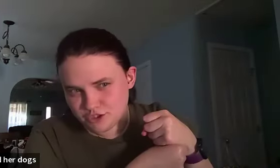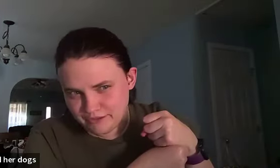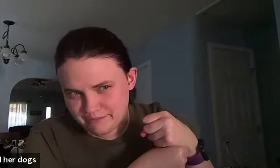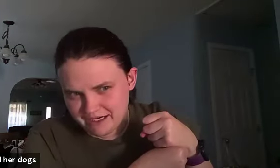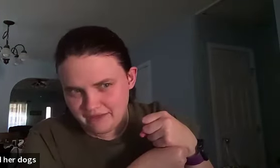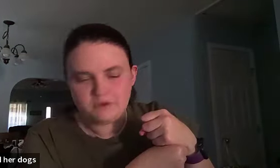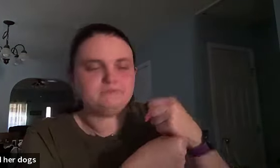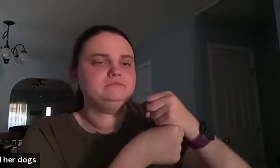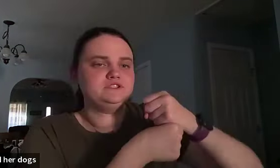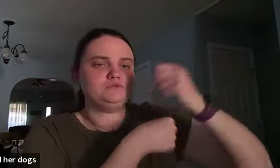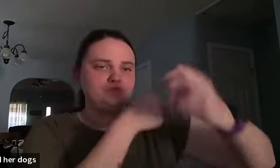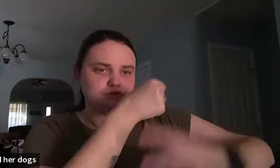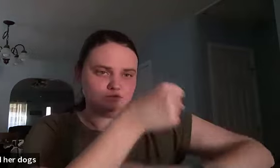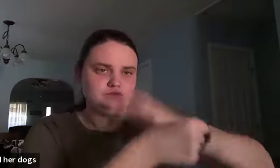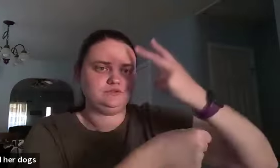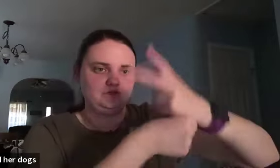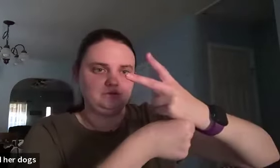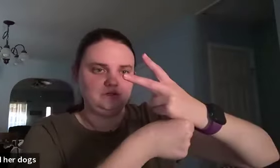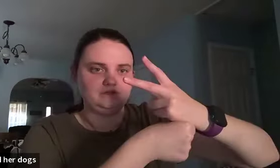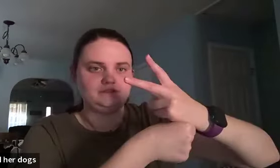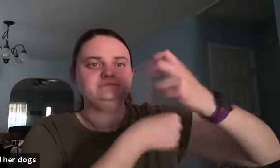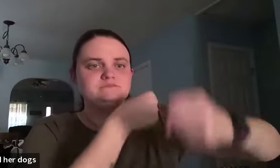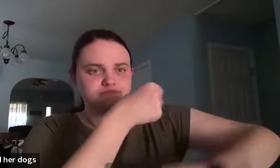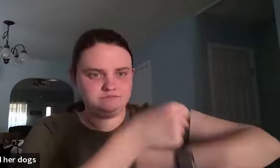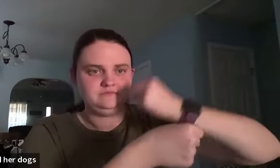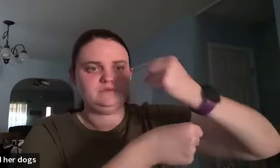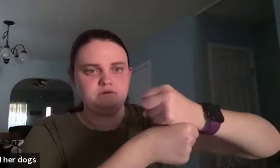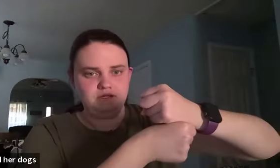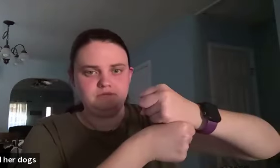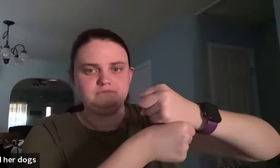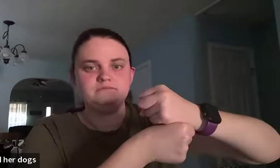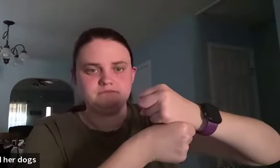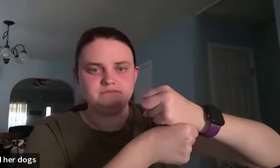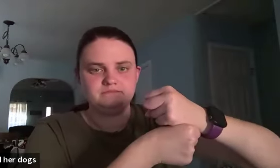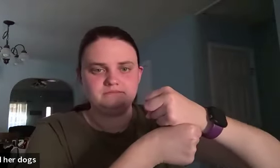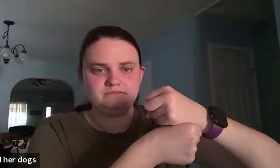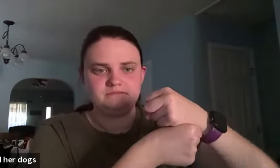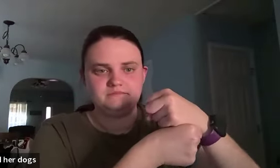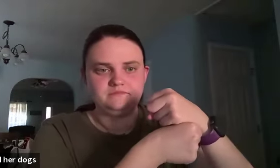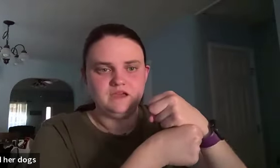show you in a minute that one. But so 2 years, year.